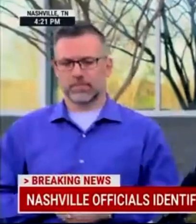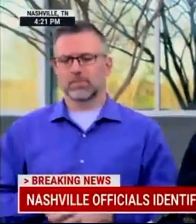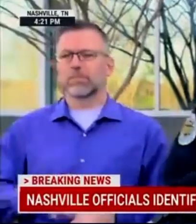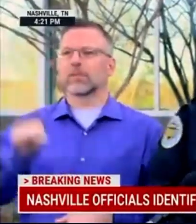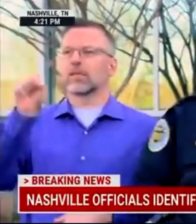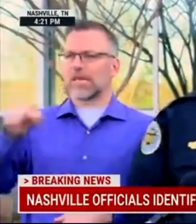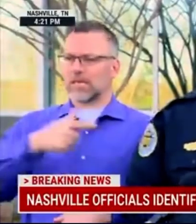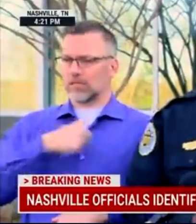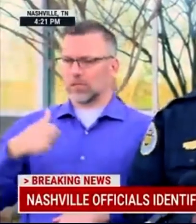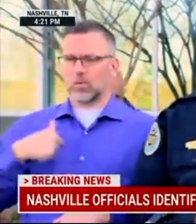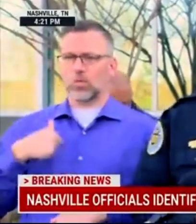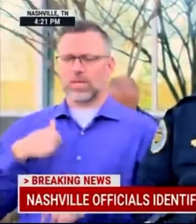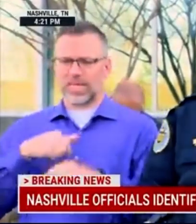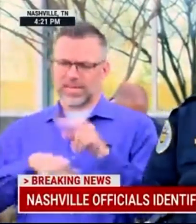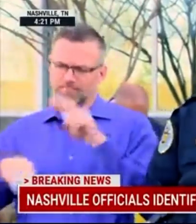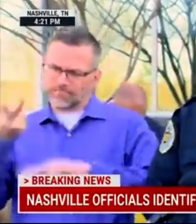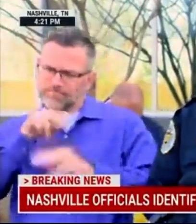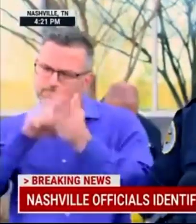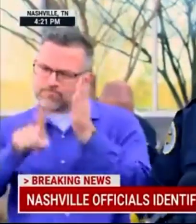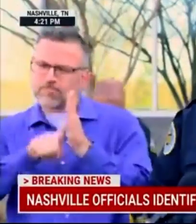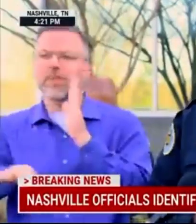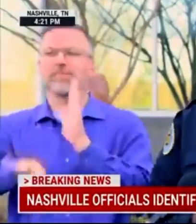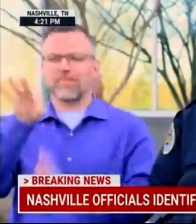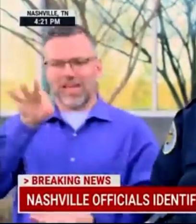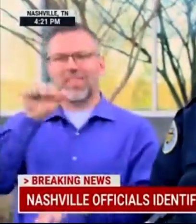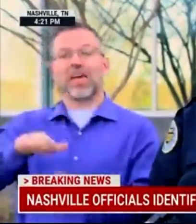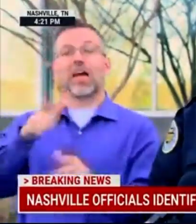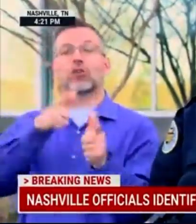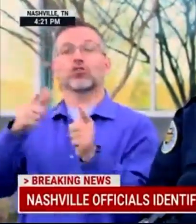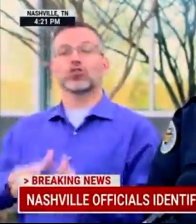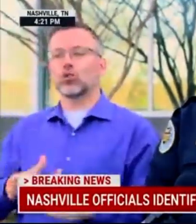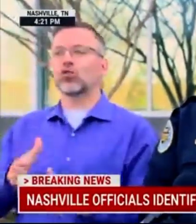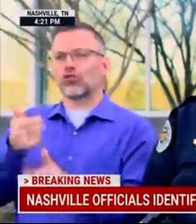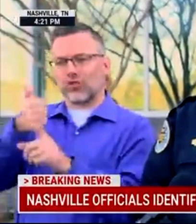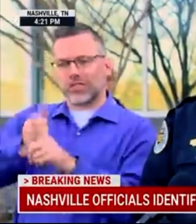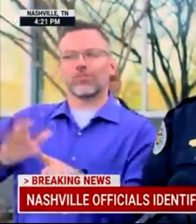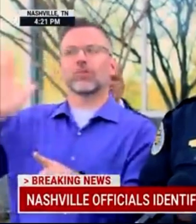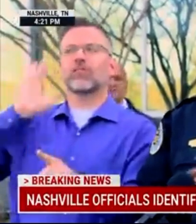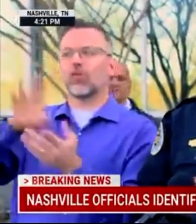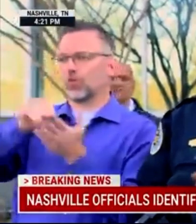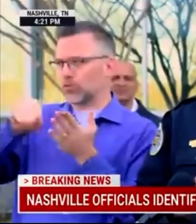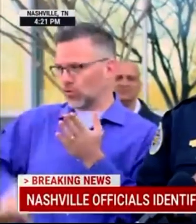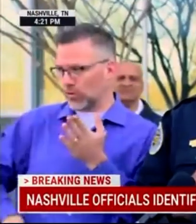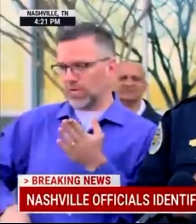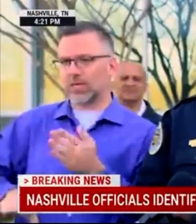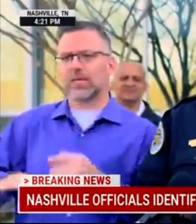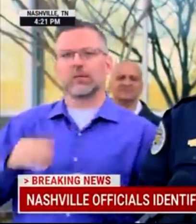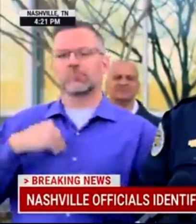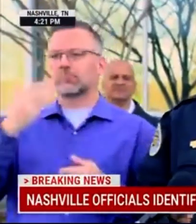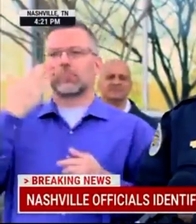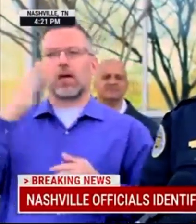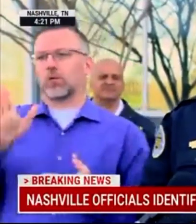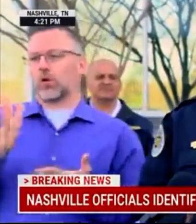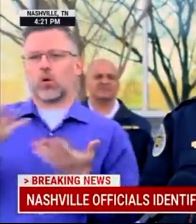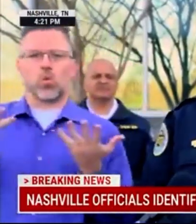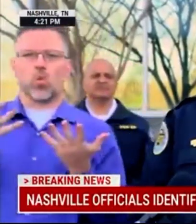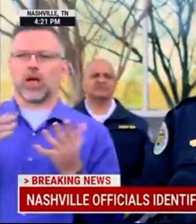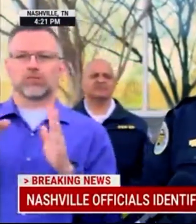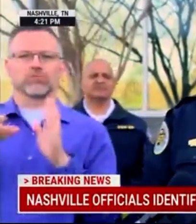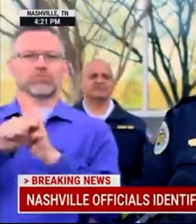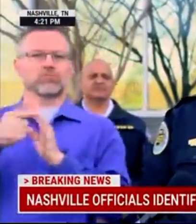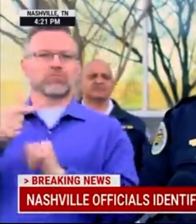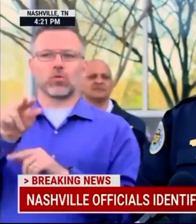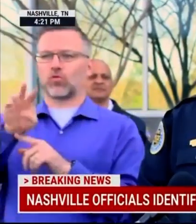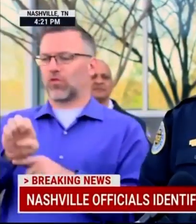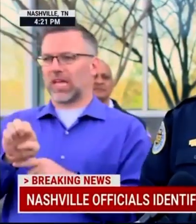Our investigations tell us that she was a former student at the school. I don't know what grade she's attended or grades,